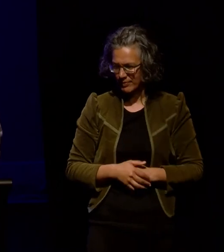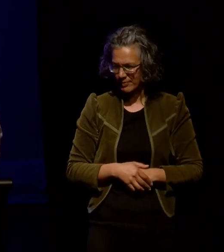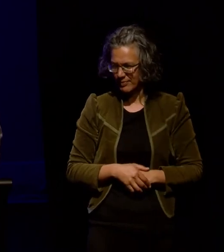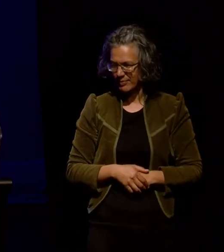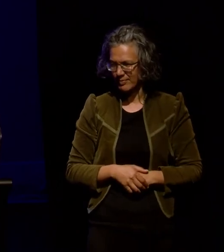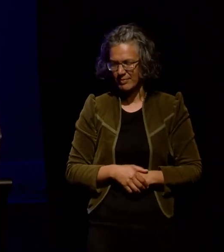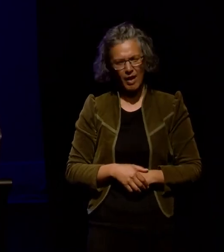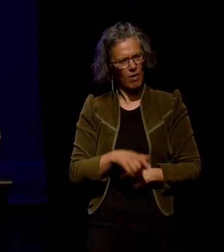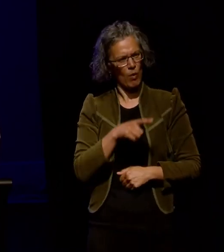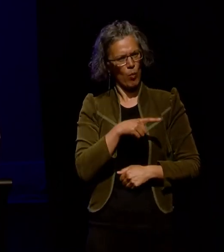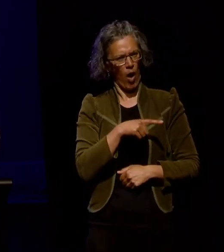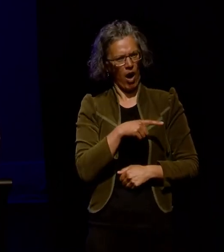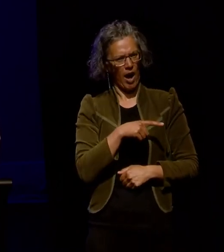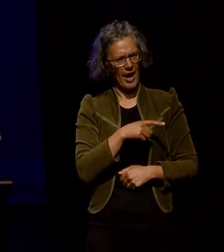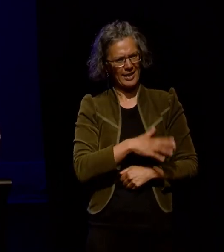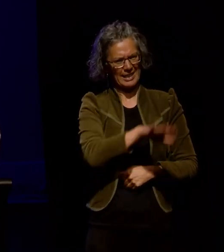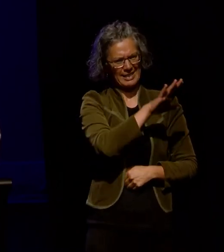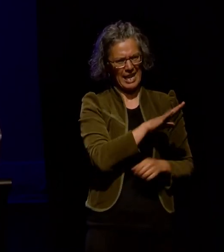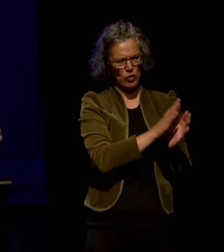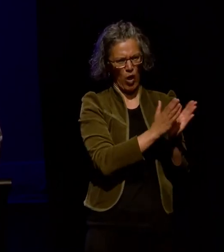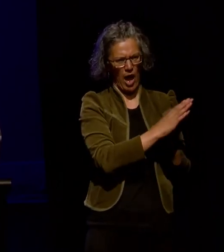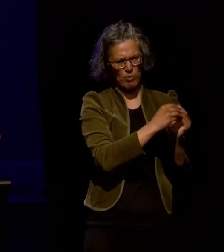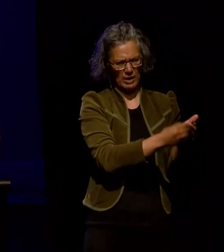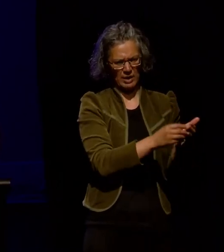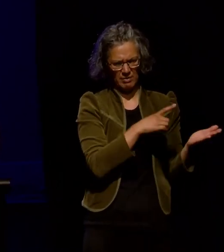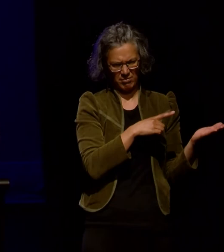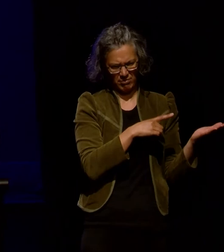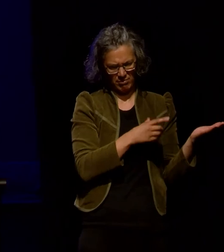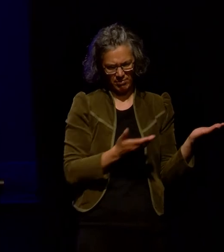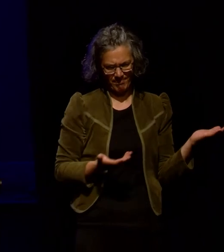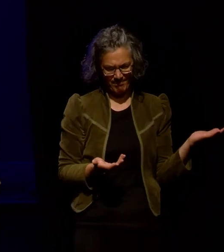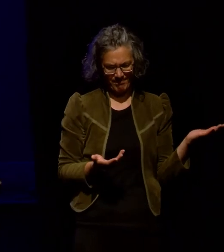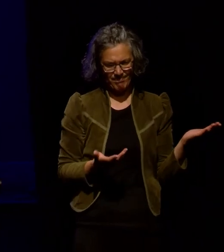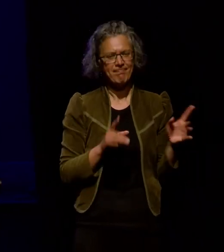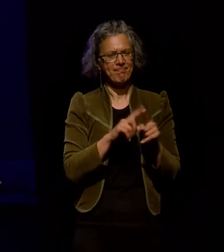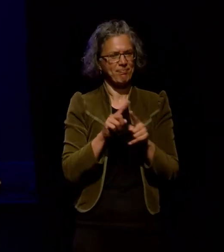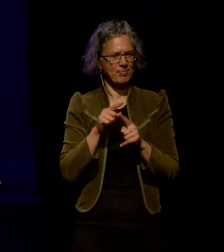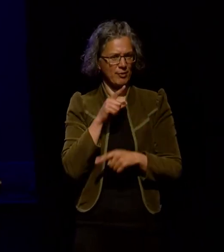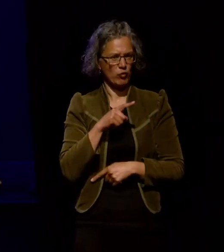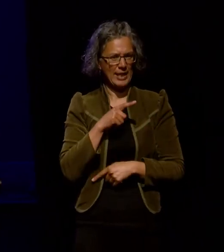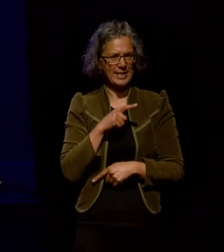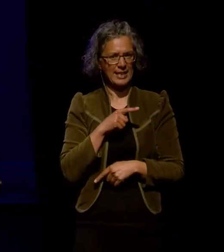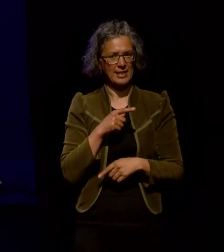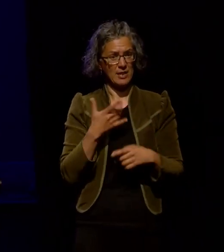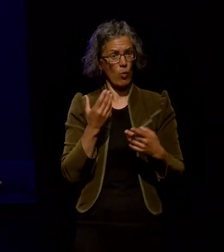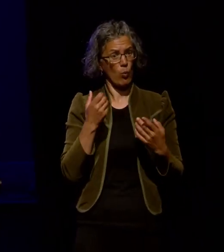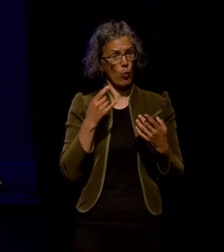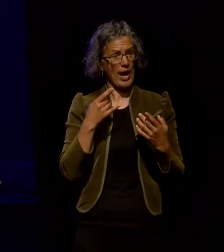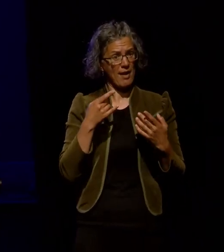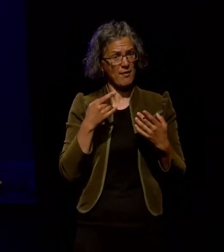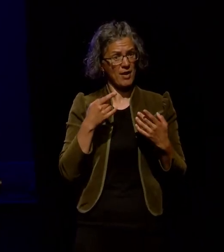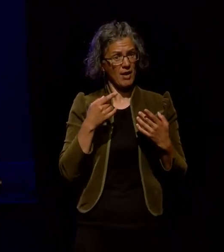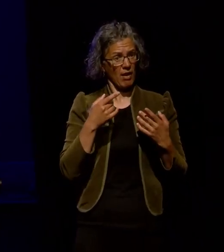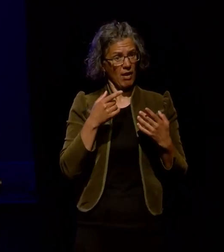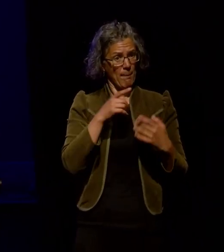So why the National Library of New Zealand? Why are we leading this? There's a few reasons. The project aligns well with the purposes and strategic